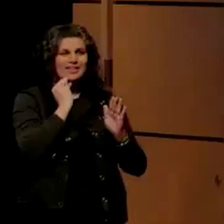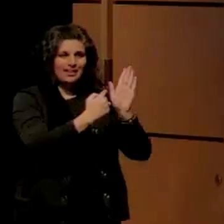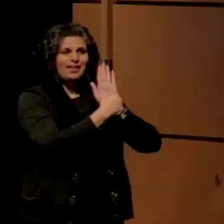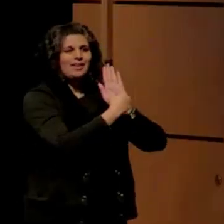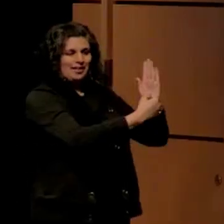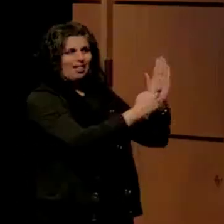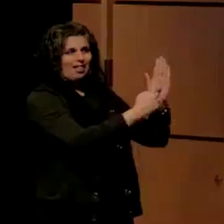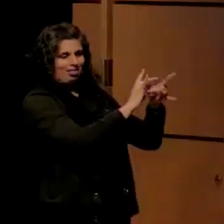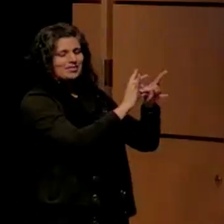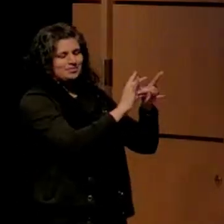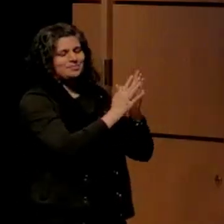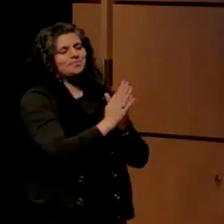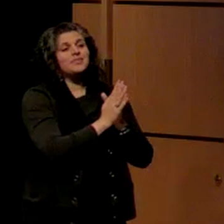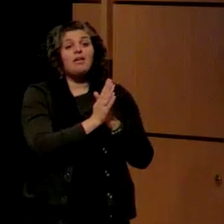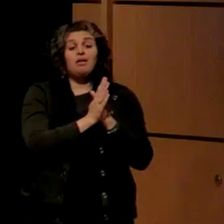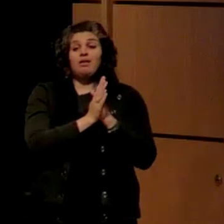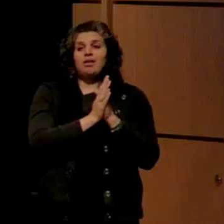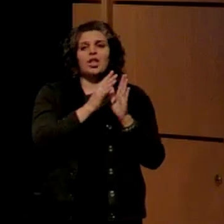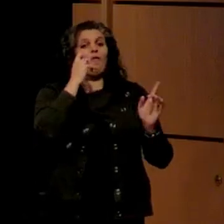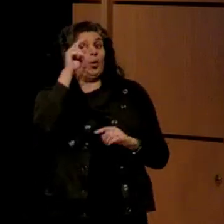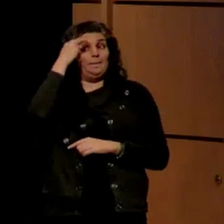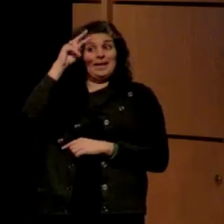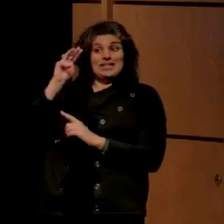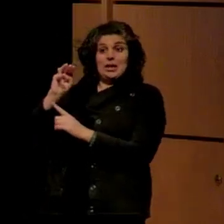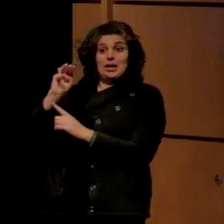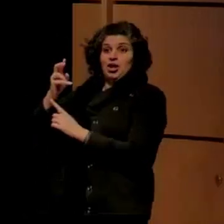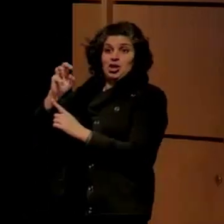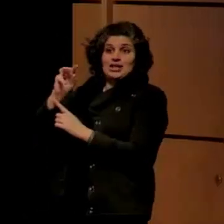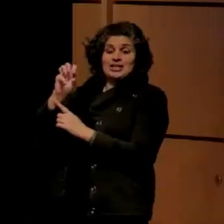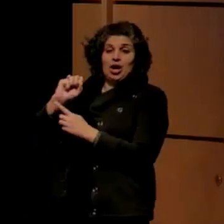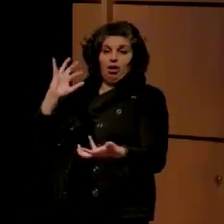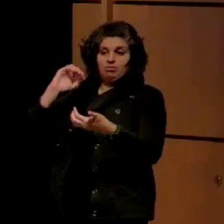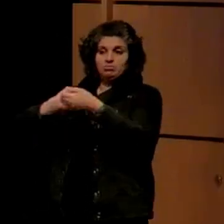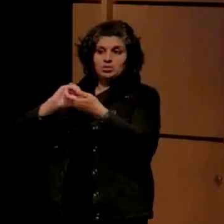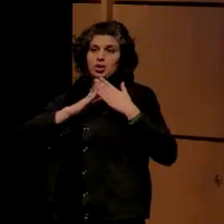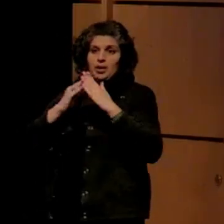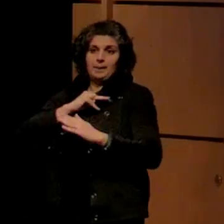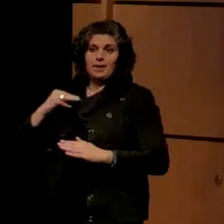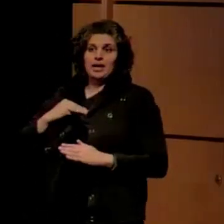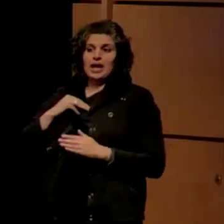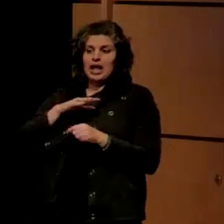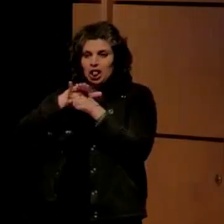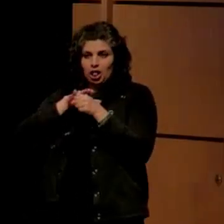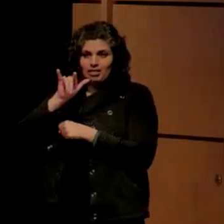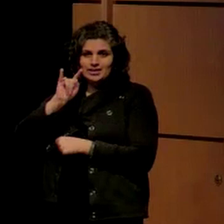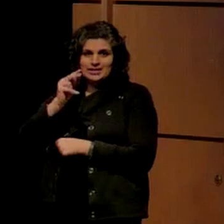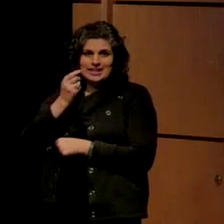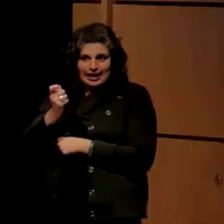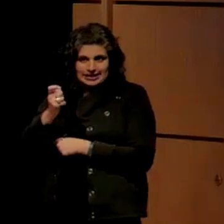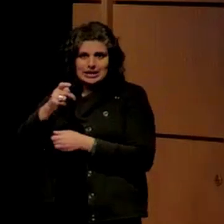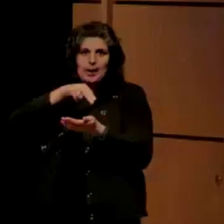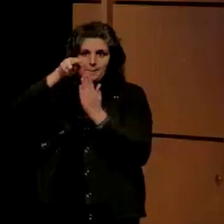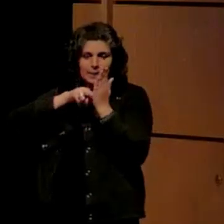exhibition's relevance. For Mexican modernism, we partnered with community members and local Latinx painters